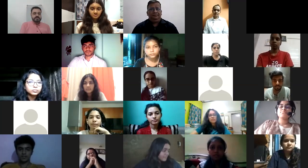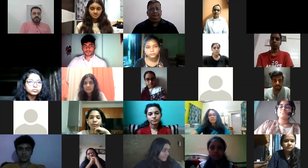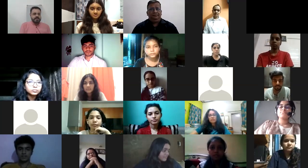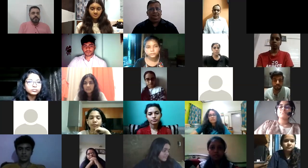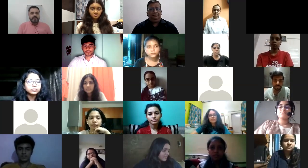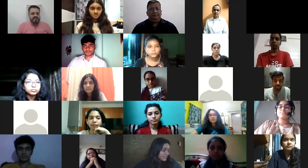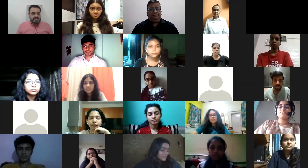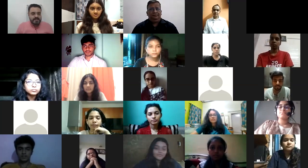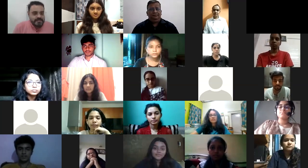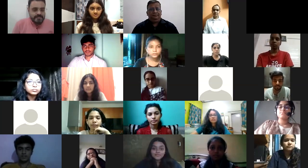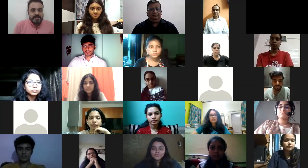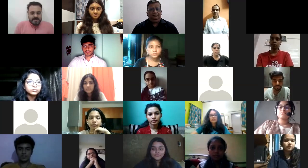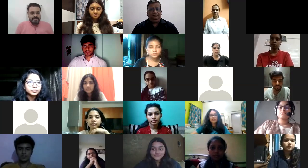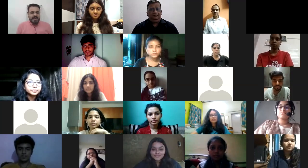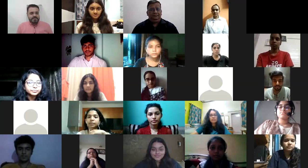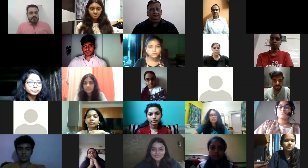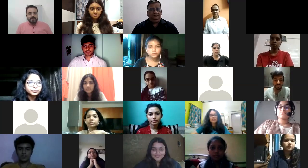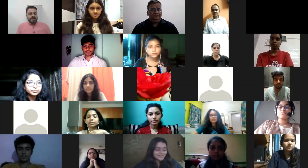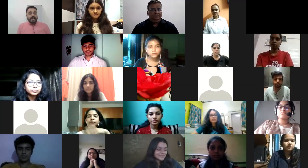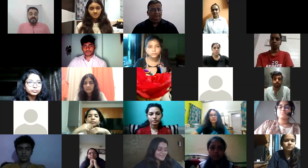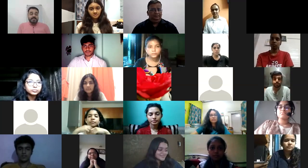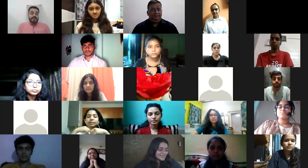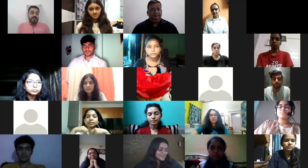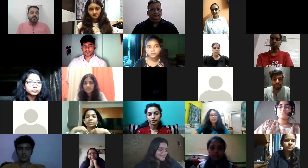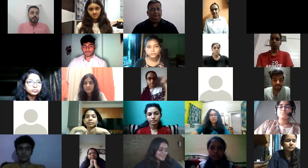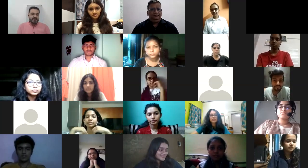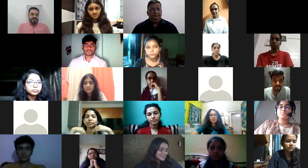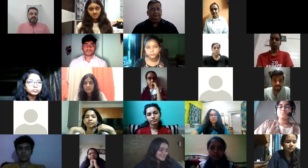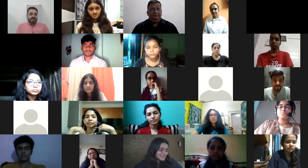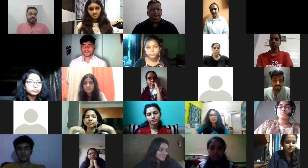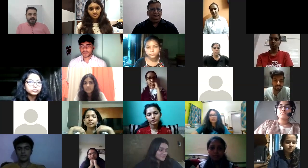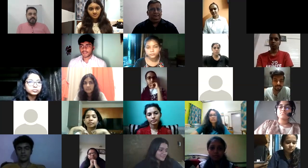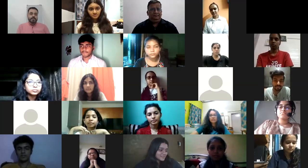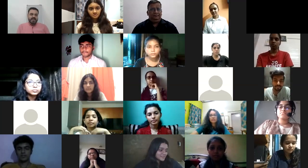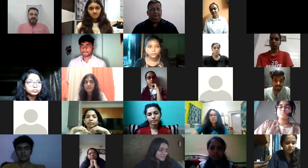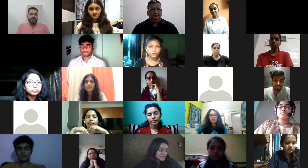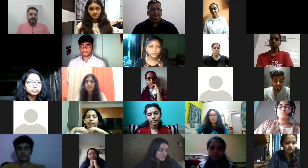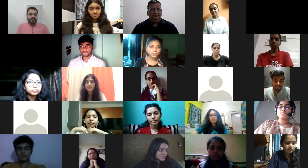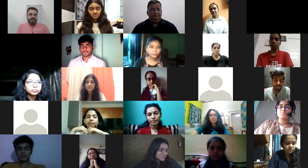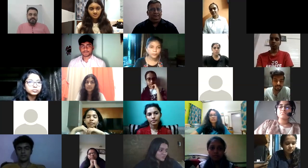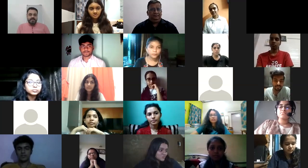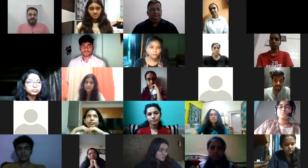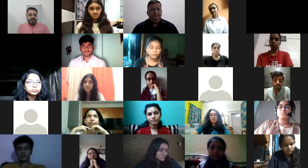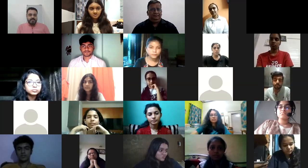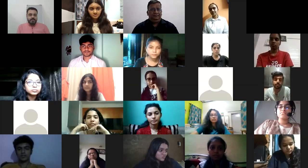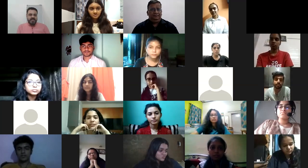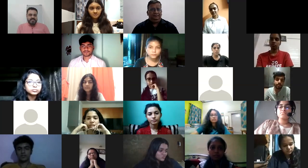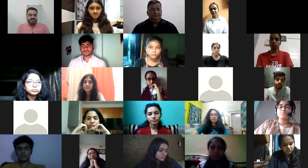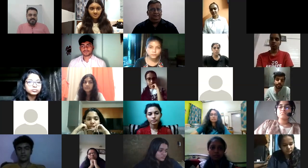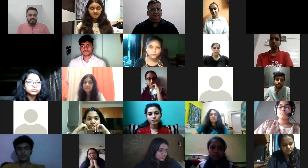maybe you can ask. I'm sure, and these places are all open. They're all open now, and then you can ask mutually